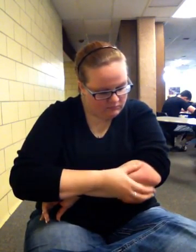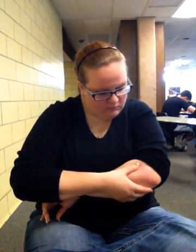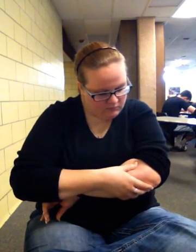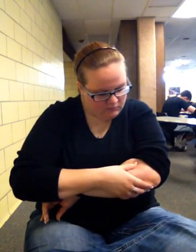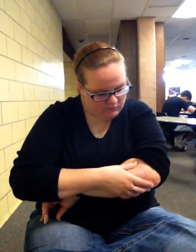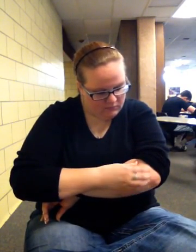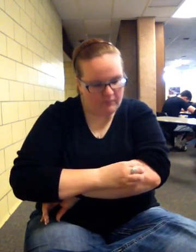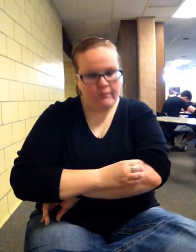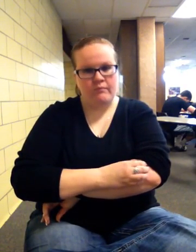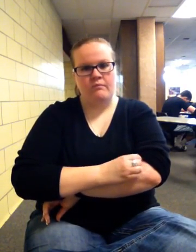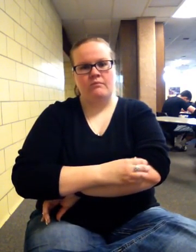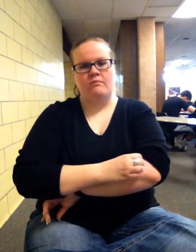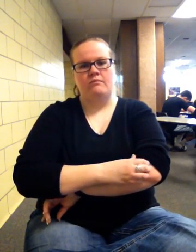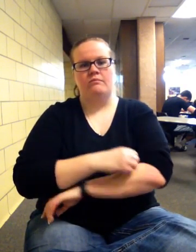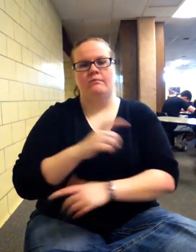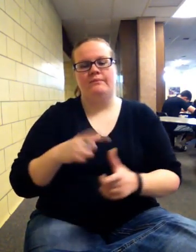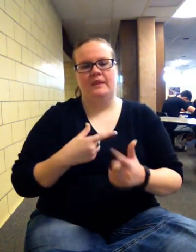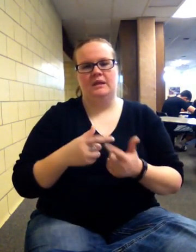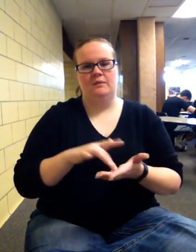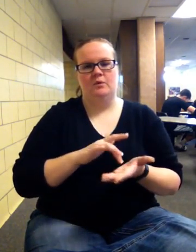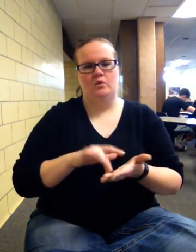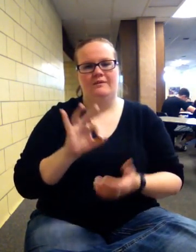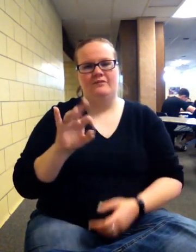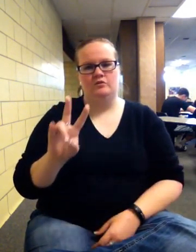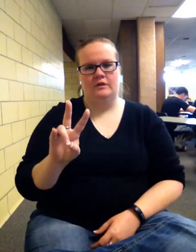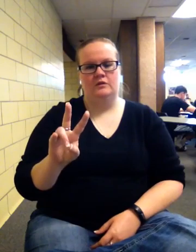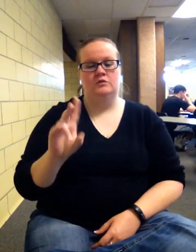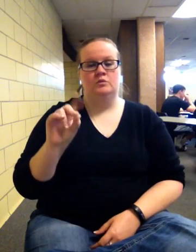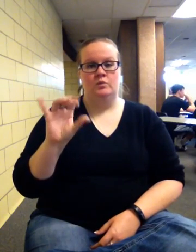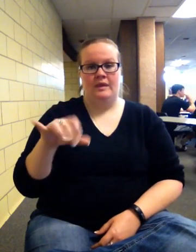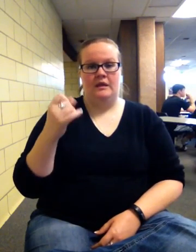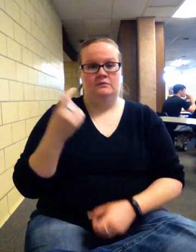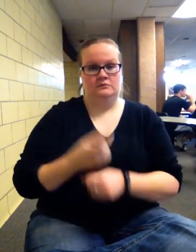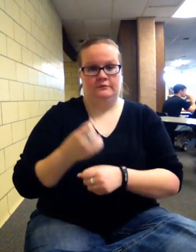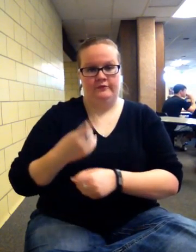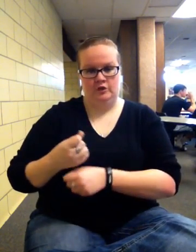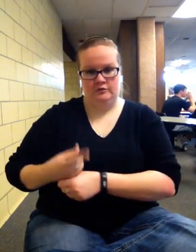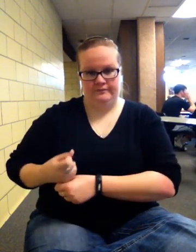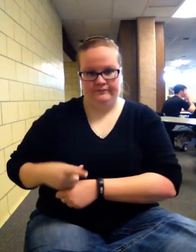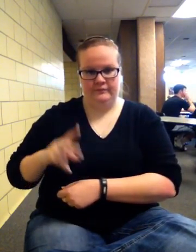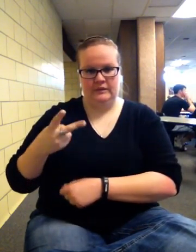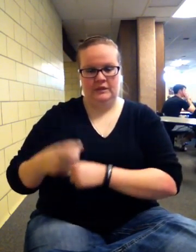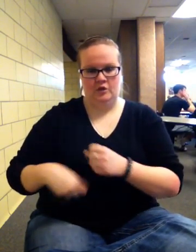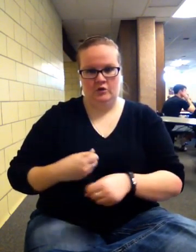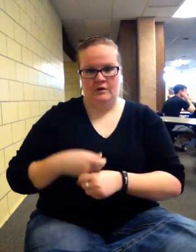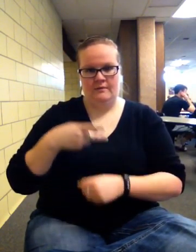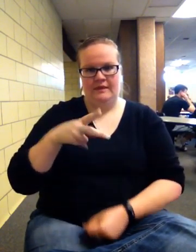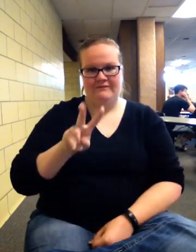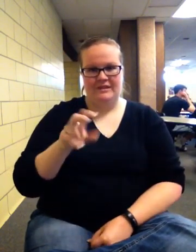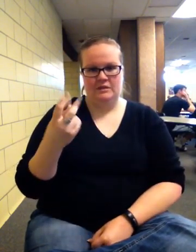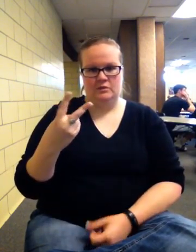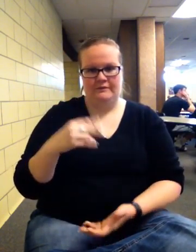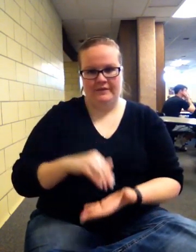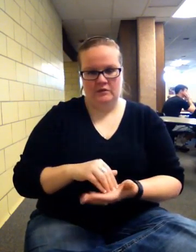So we do that every year. So year two, I've got my present value of 12,000. I've got an